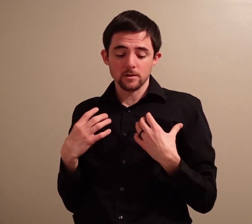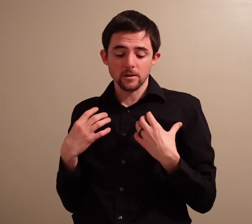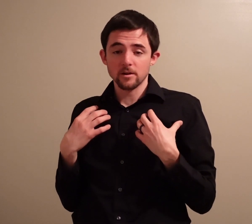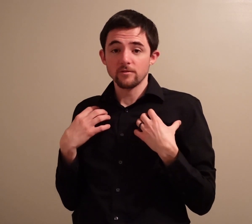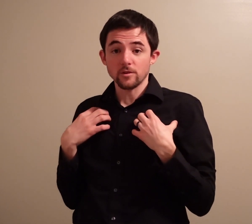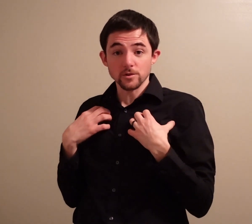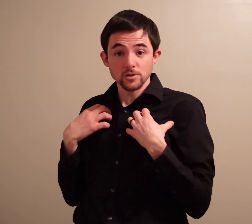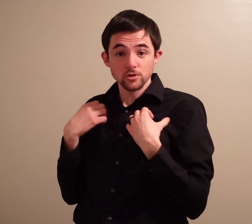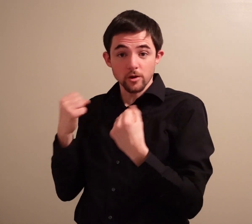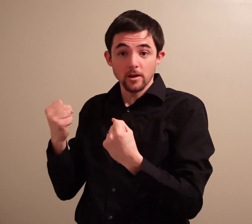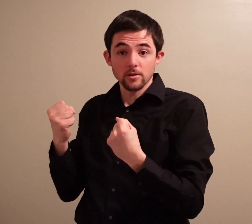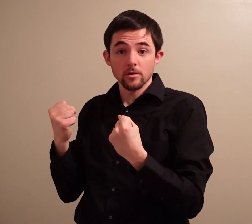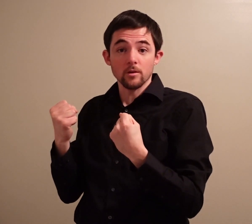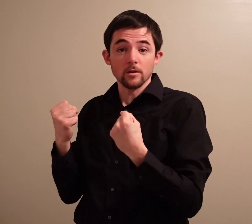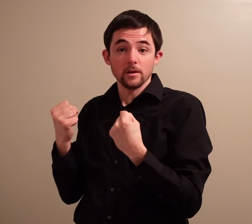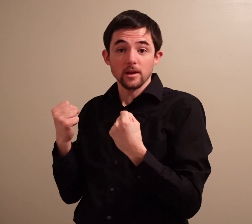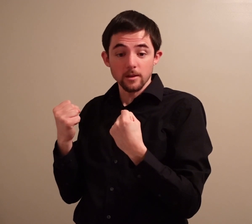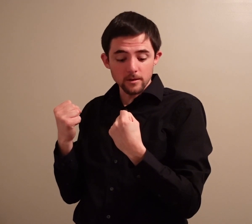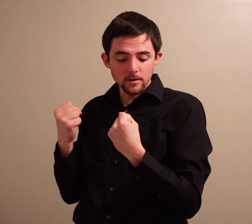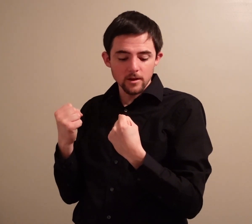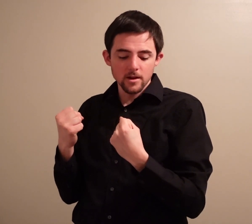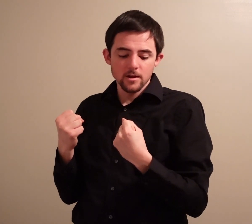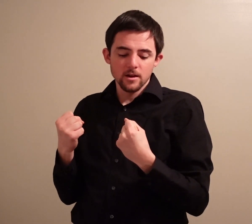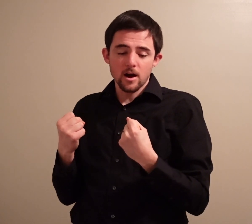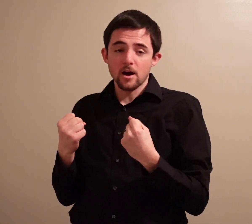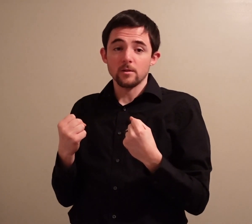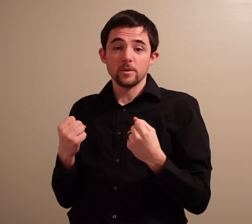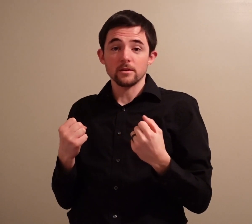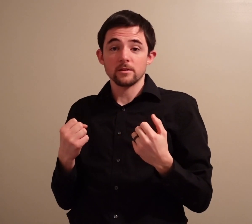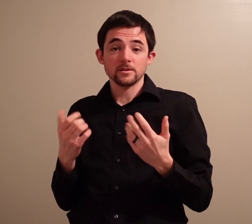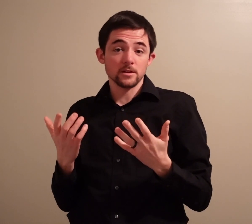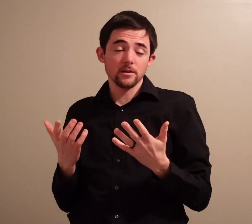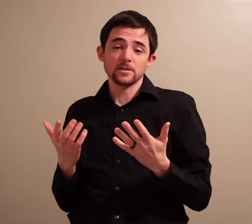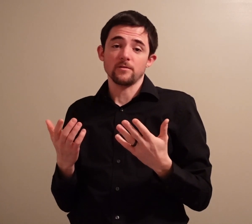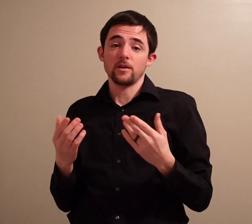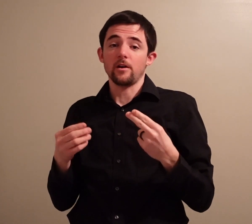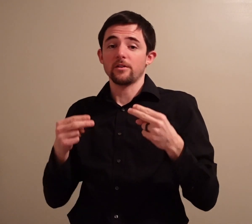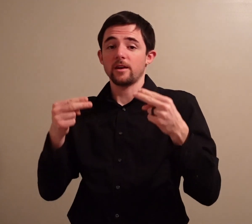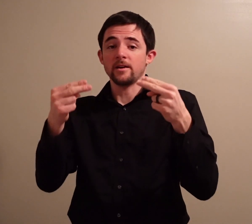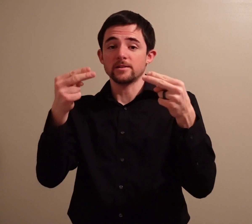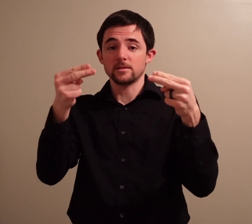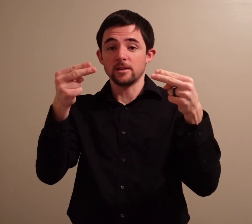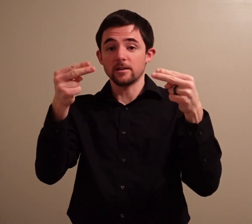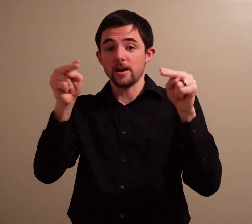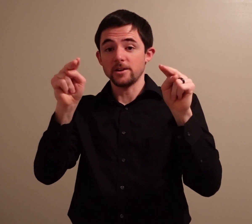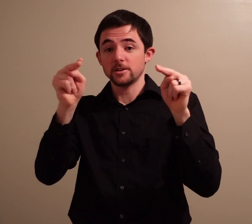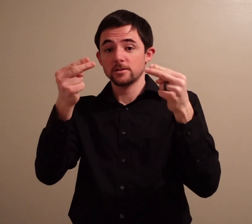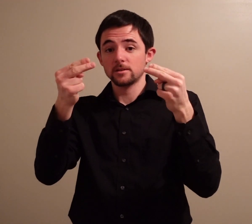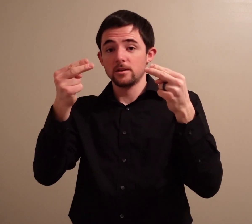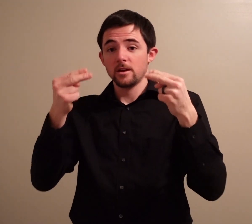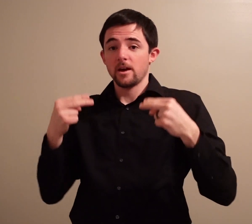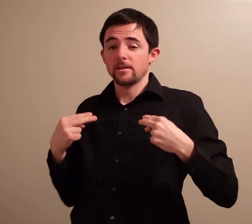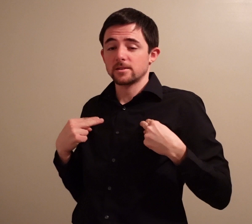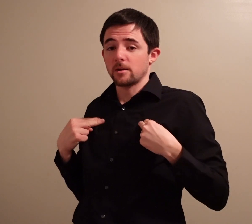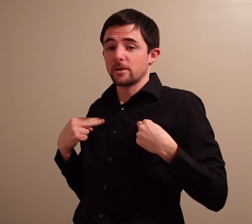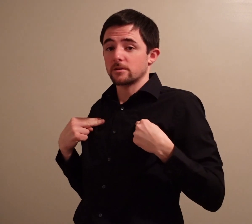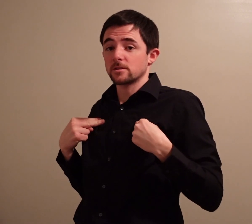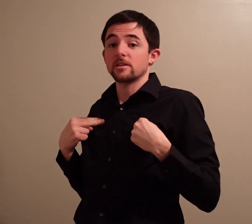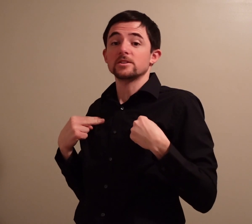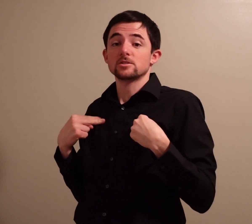earlier for strength or heal, but there's another sign for health, and it's the letter H's, and they start